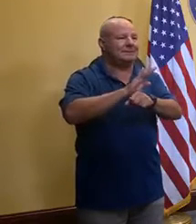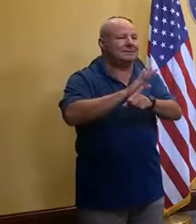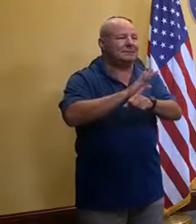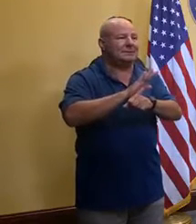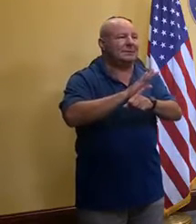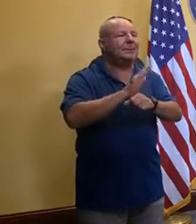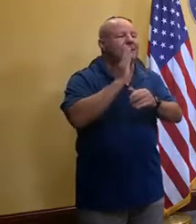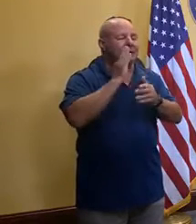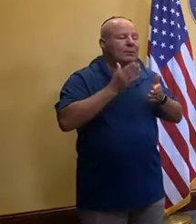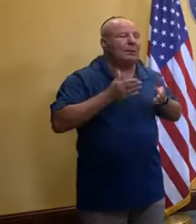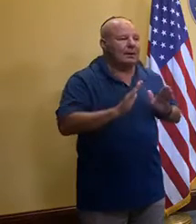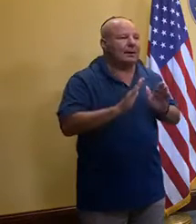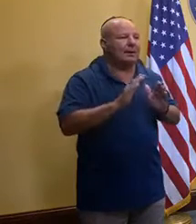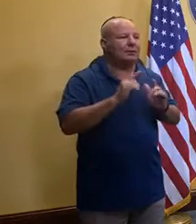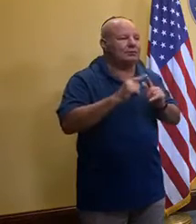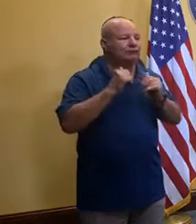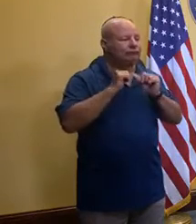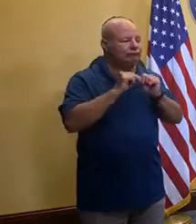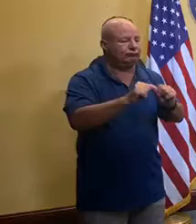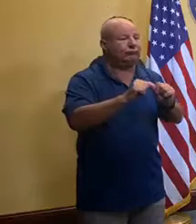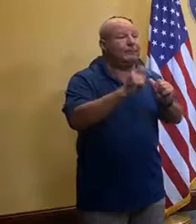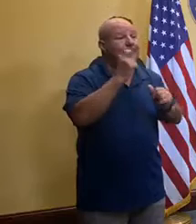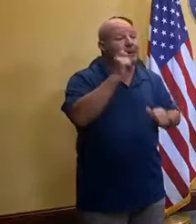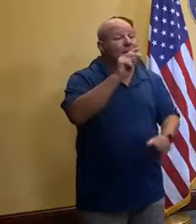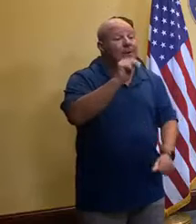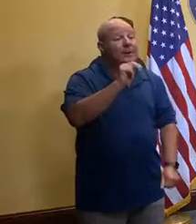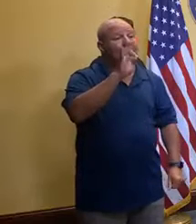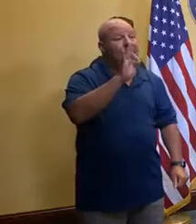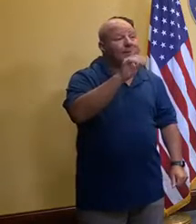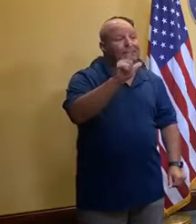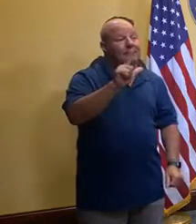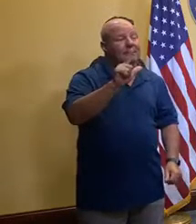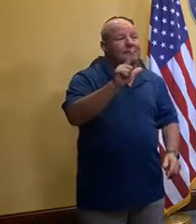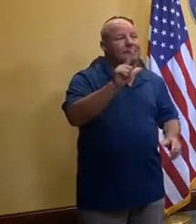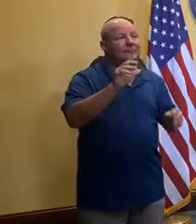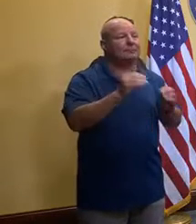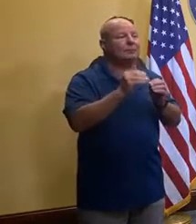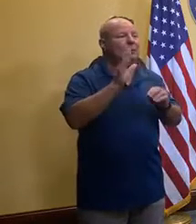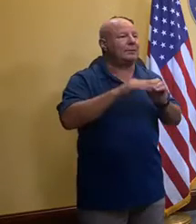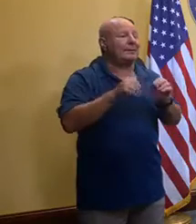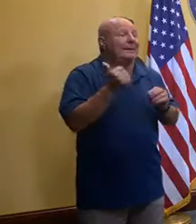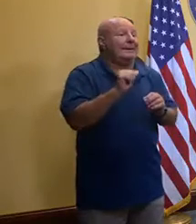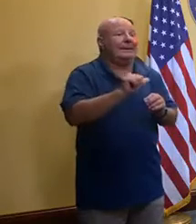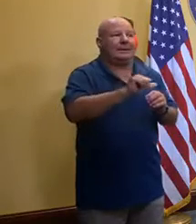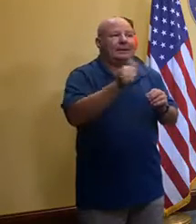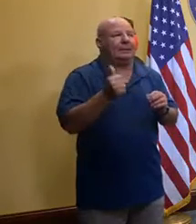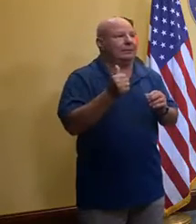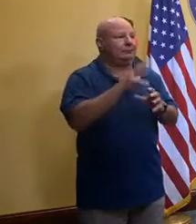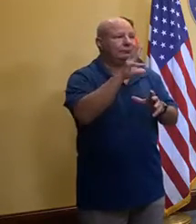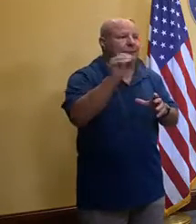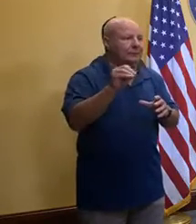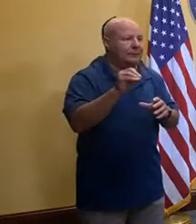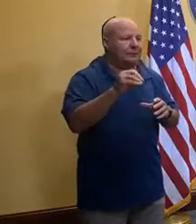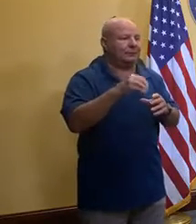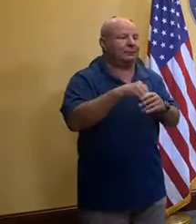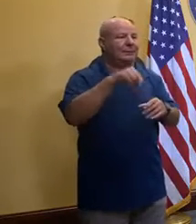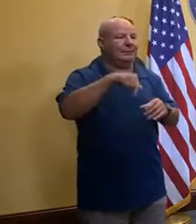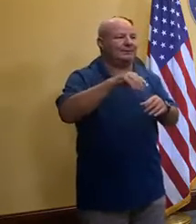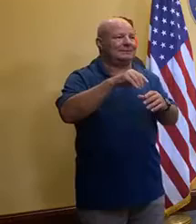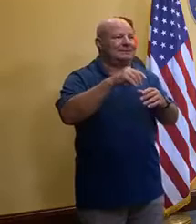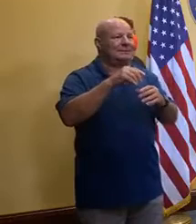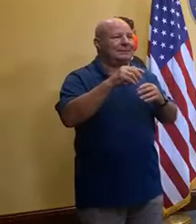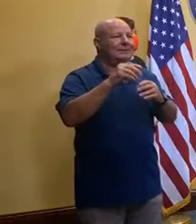to proceed because the NFL, probably more than any other entity on this planet, has